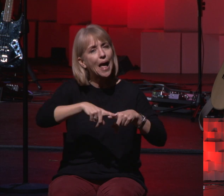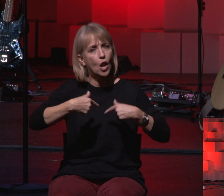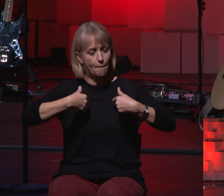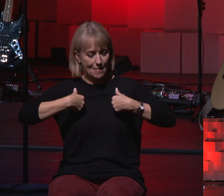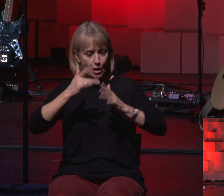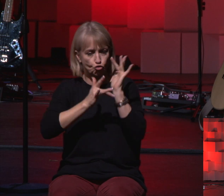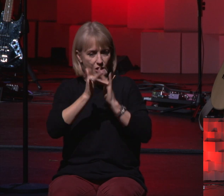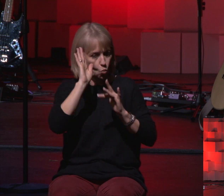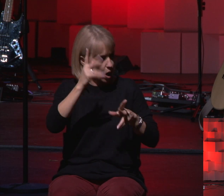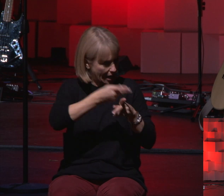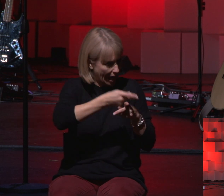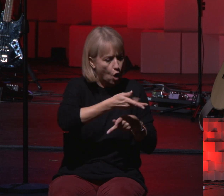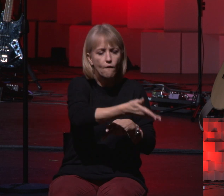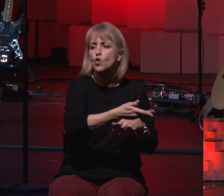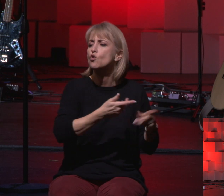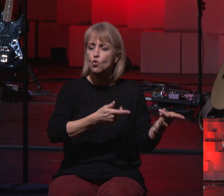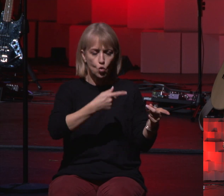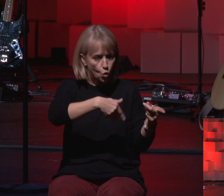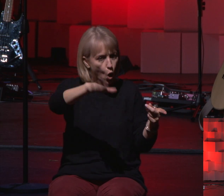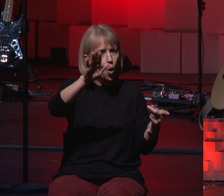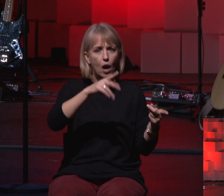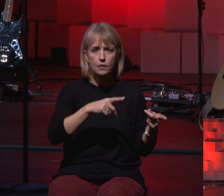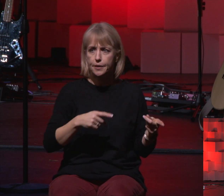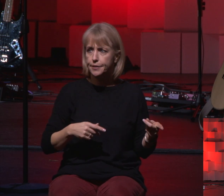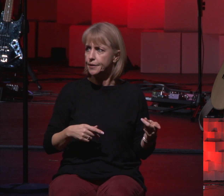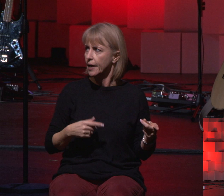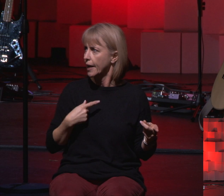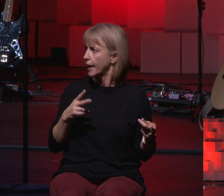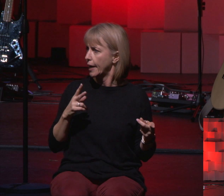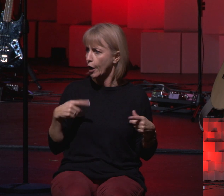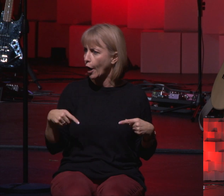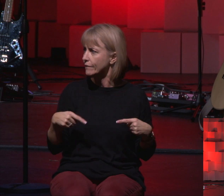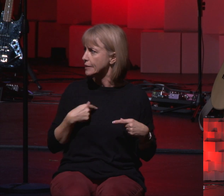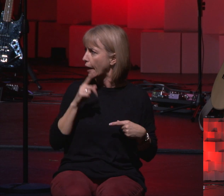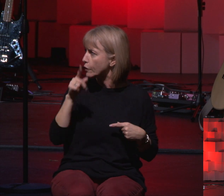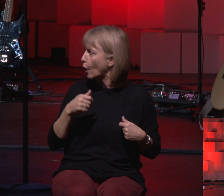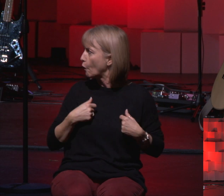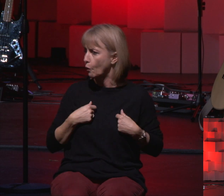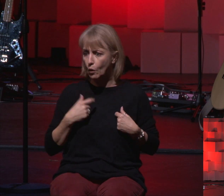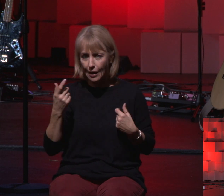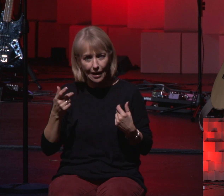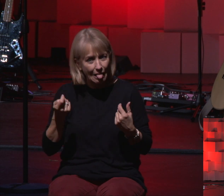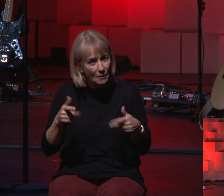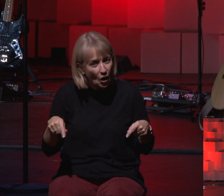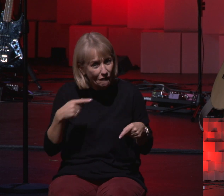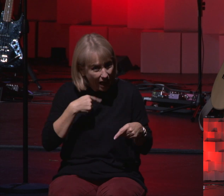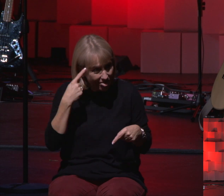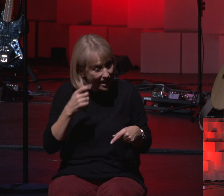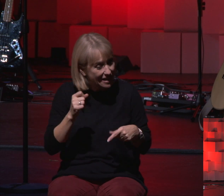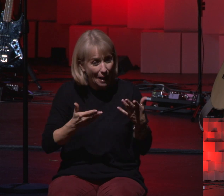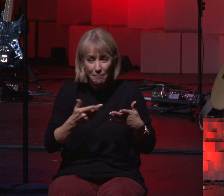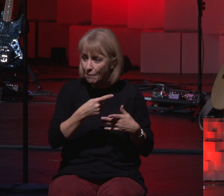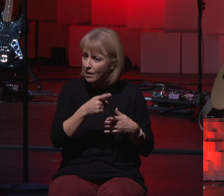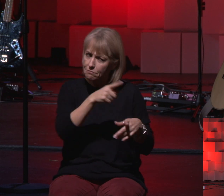they were doing. He wanted them to go out. In some ways they were a little bit nervous, unsure how this is going to be working, but he wanted them to go out depending on totally upon